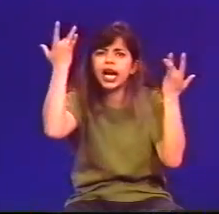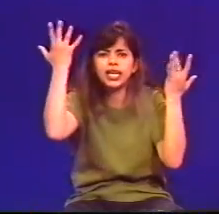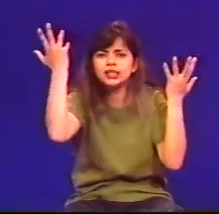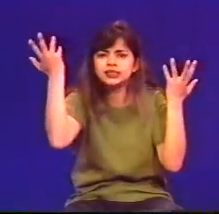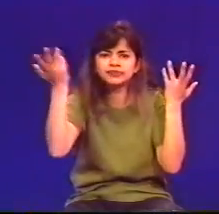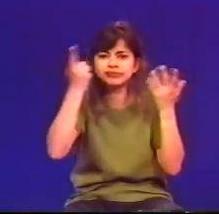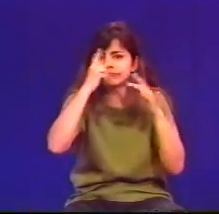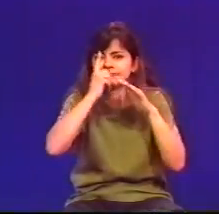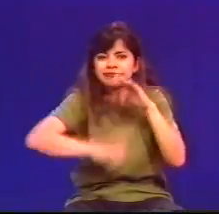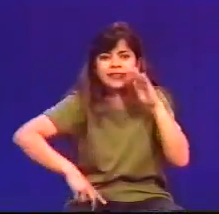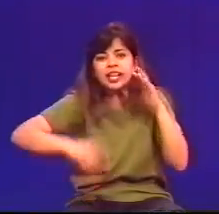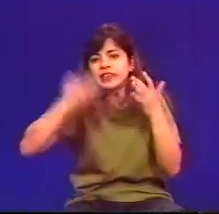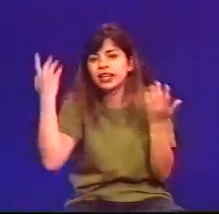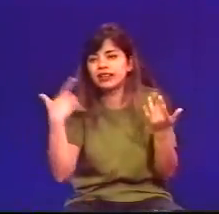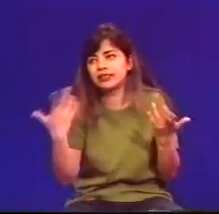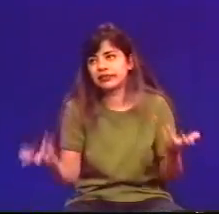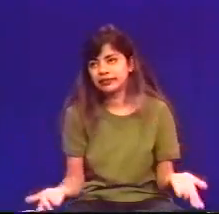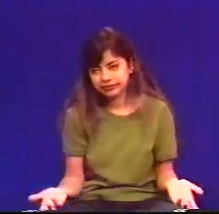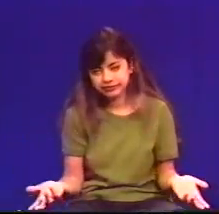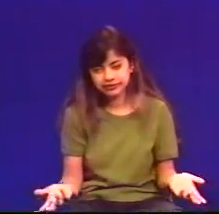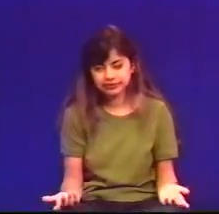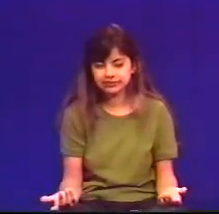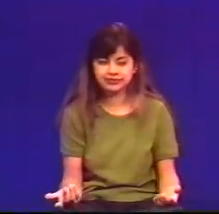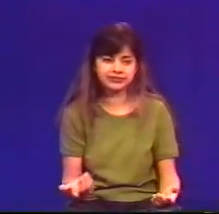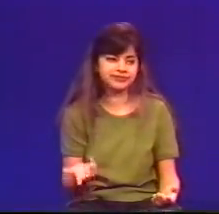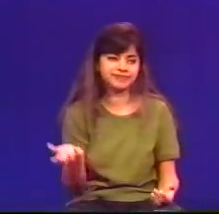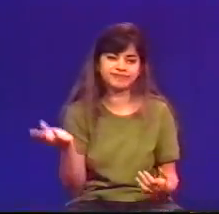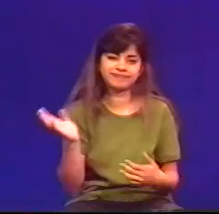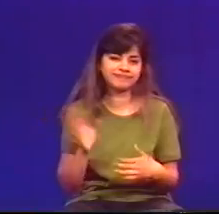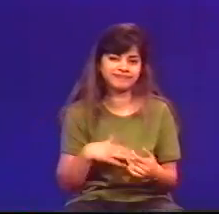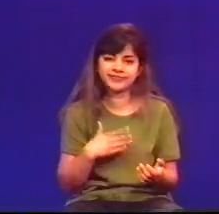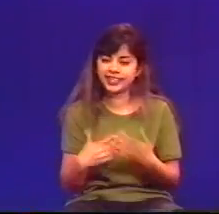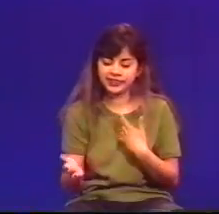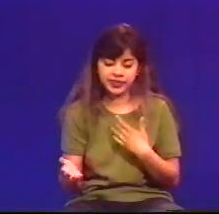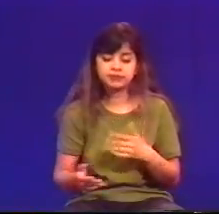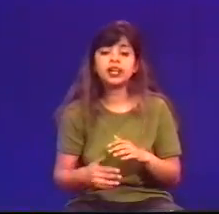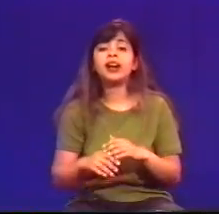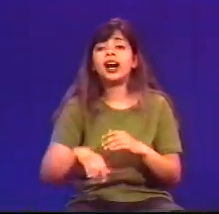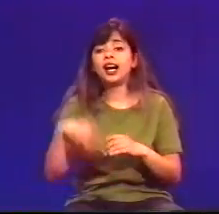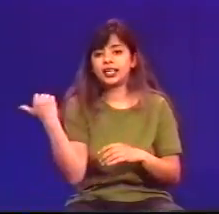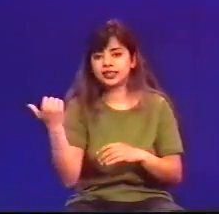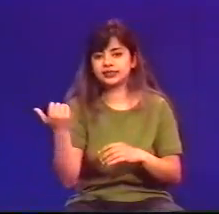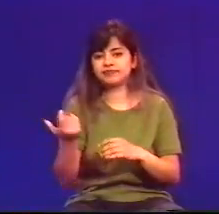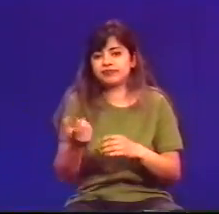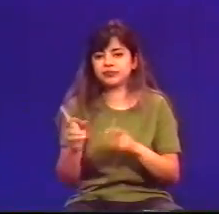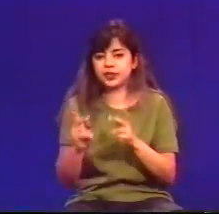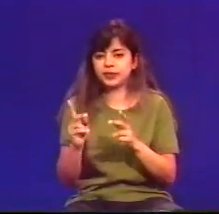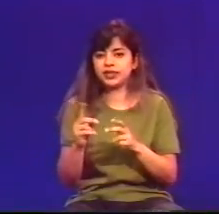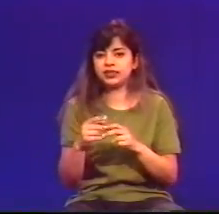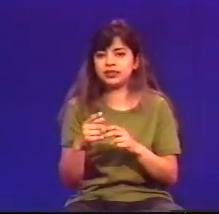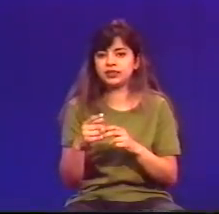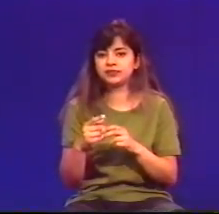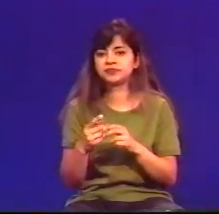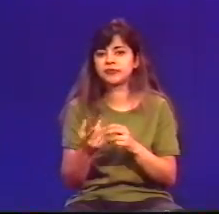when you think to ask them later, they'll say, "Oh, I don't even remember what was so funny."